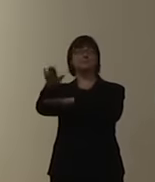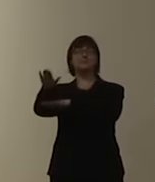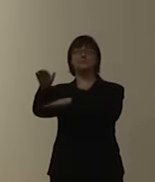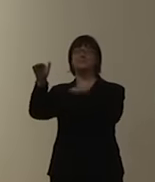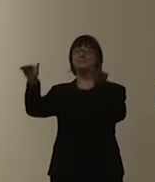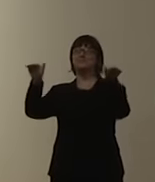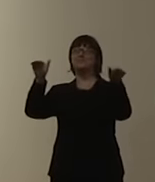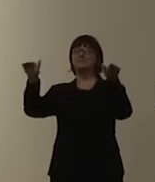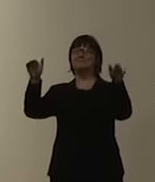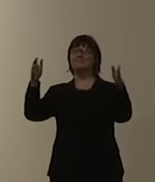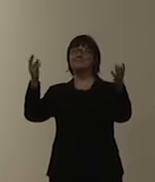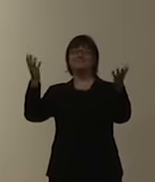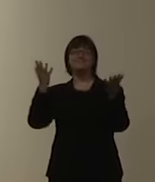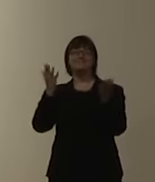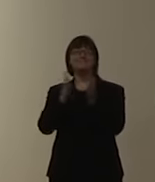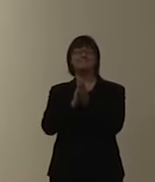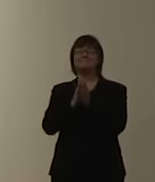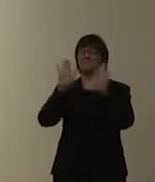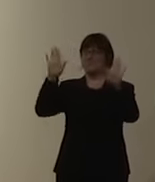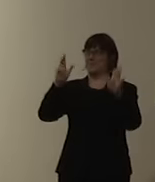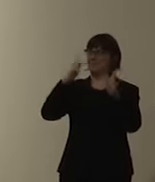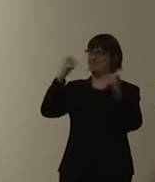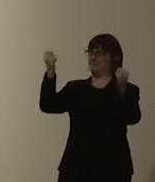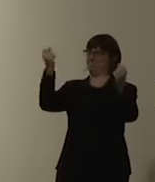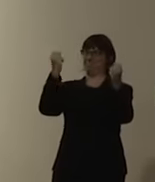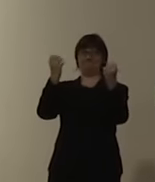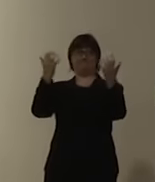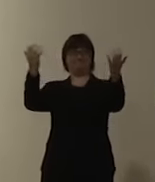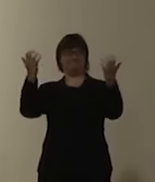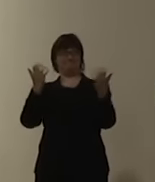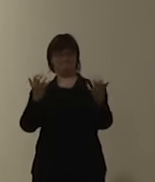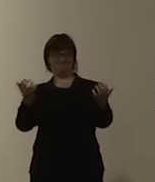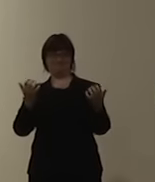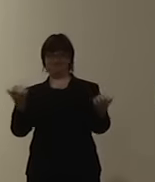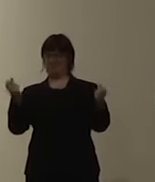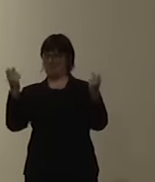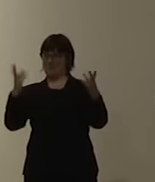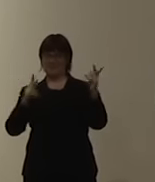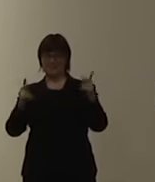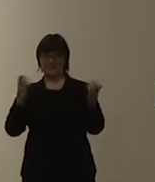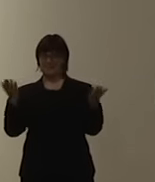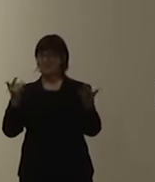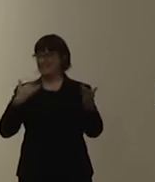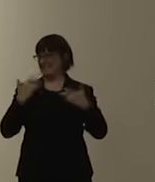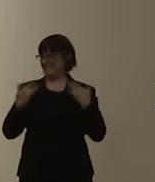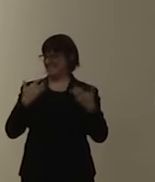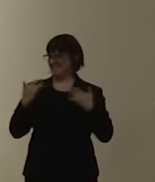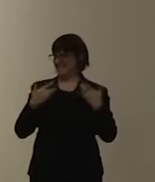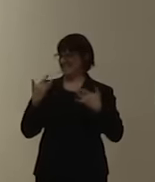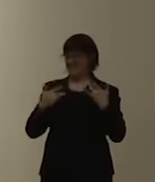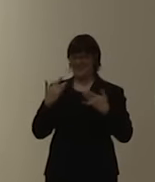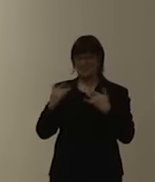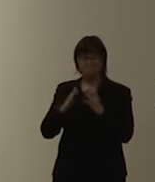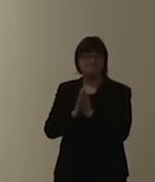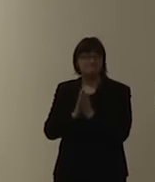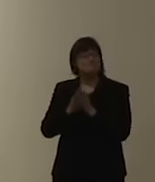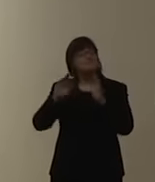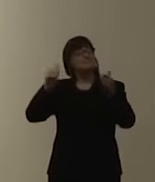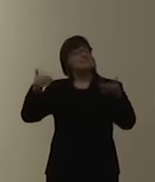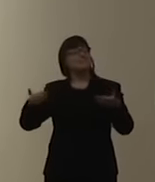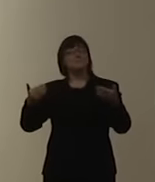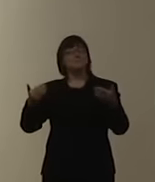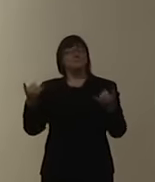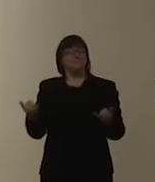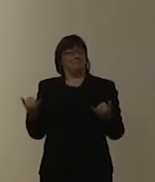Good afternoon. Wonderful to see so many people here. This is very exciting. Welcome to the